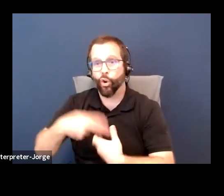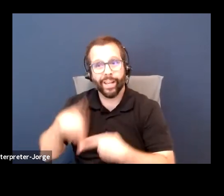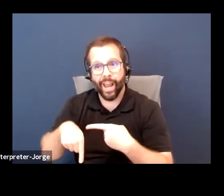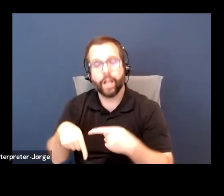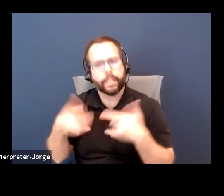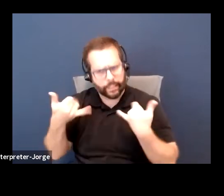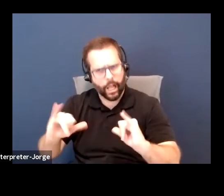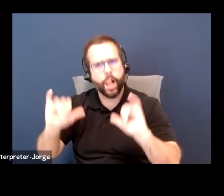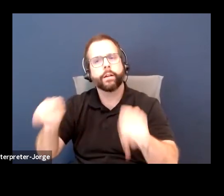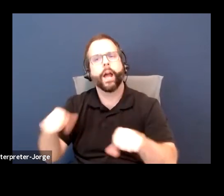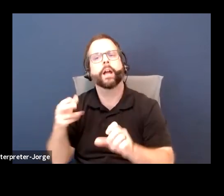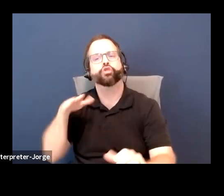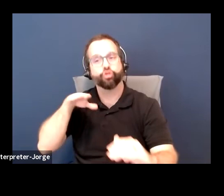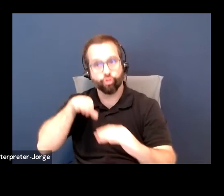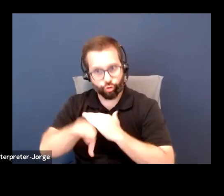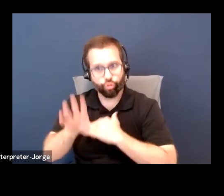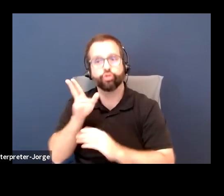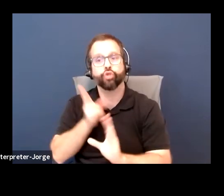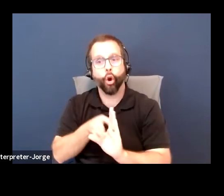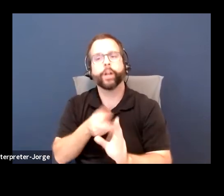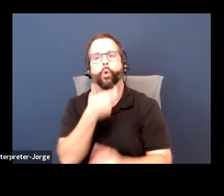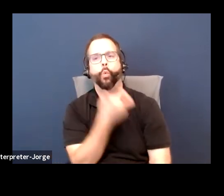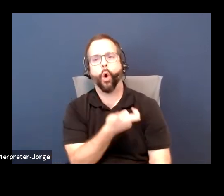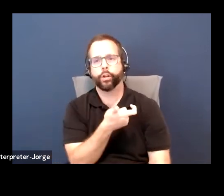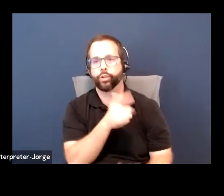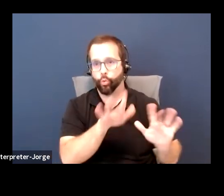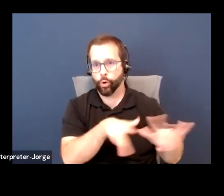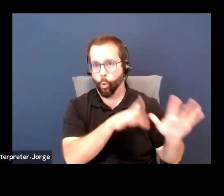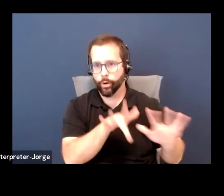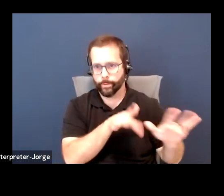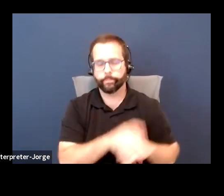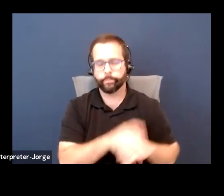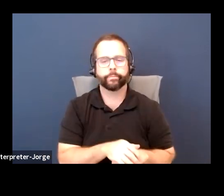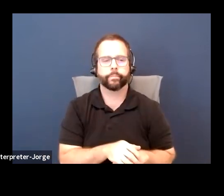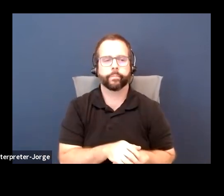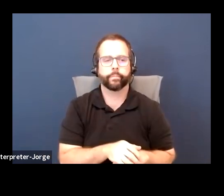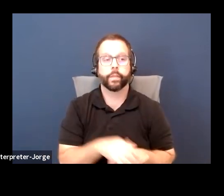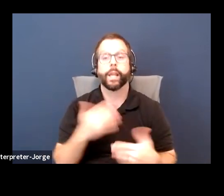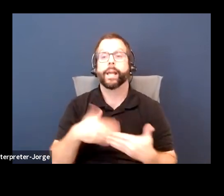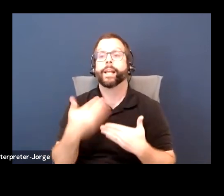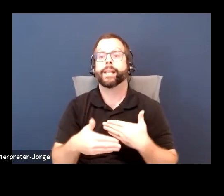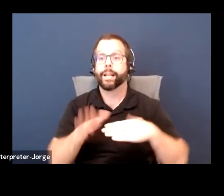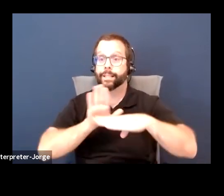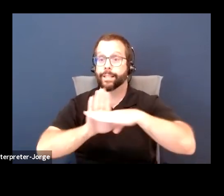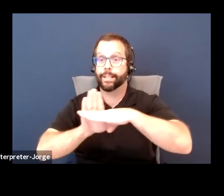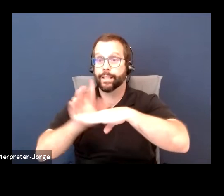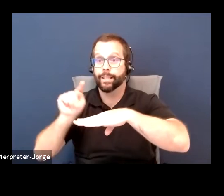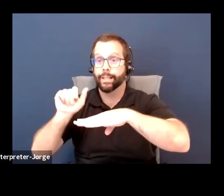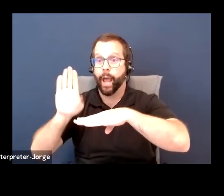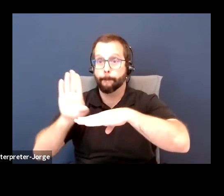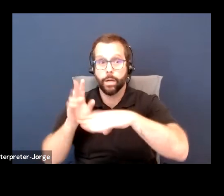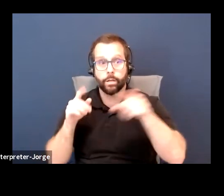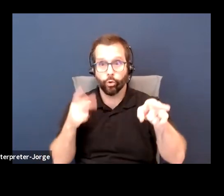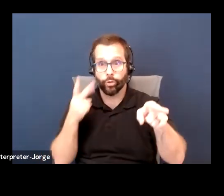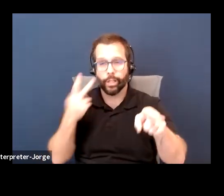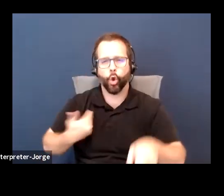recording. If we'll go to the next tab, what you'll see is the youth agenda, and I'm only going